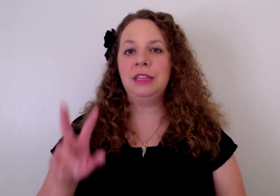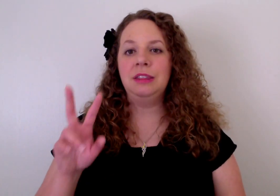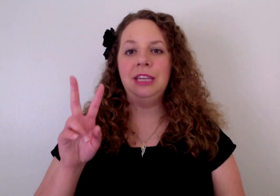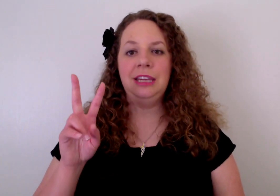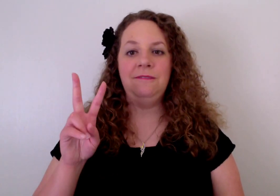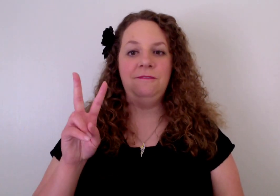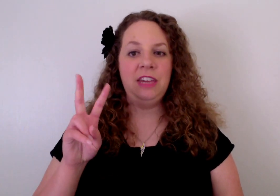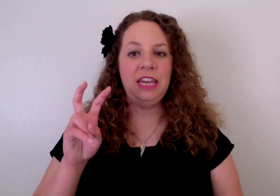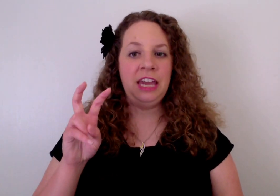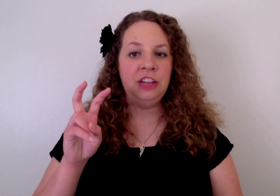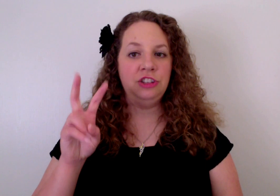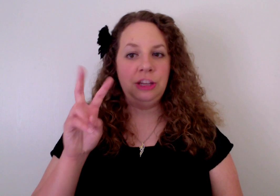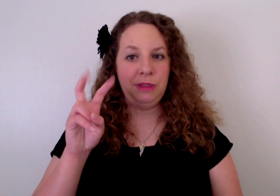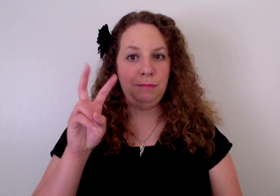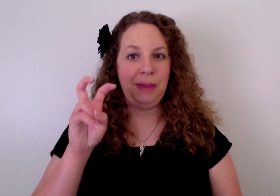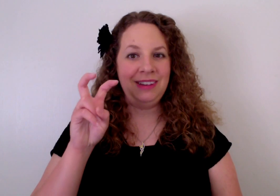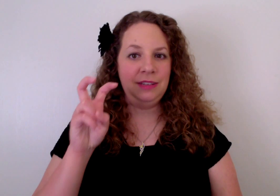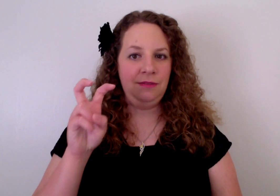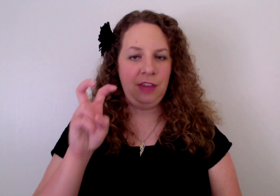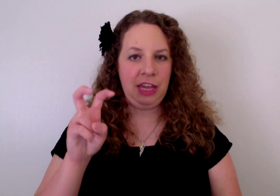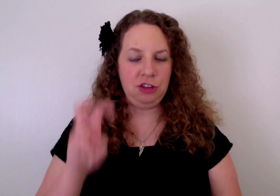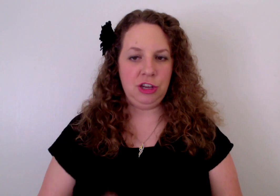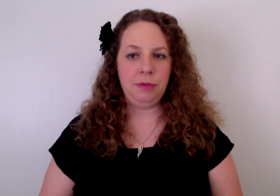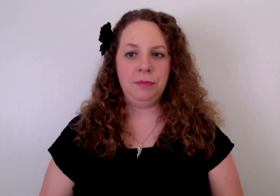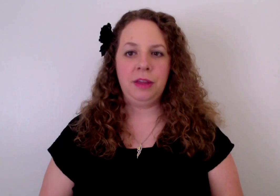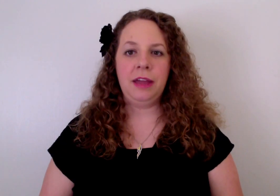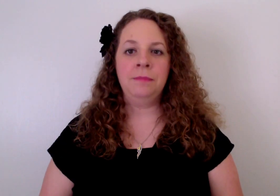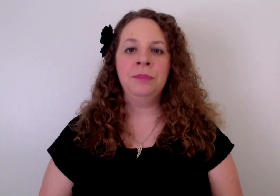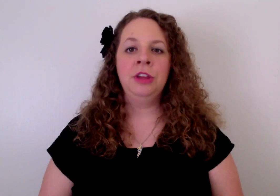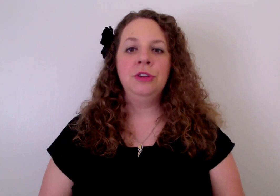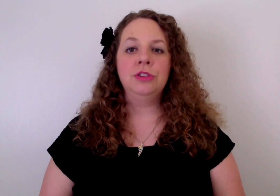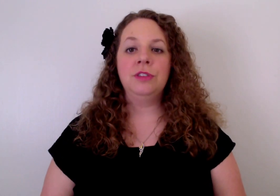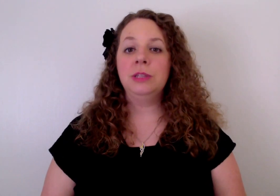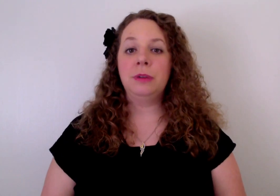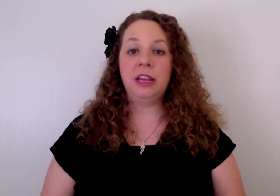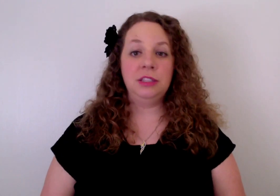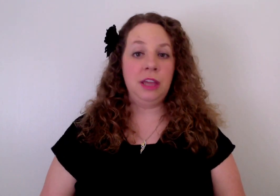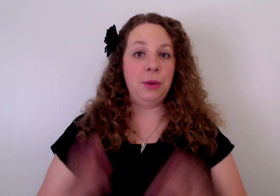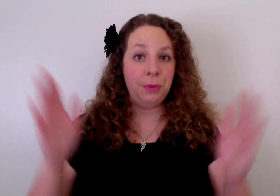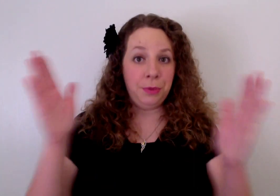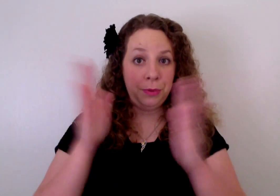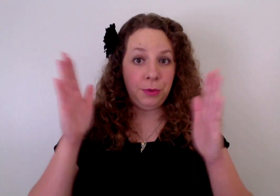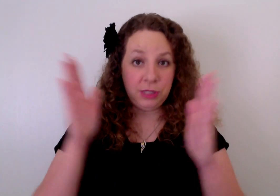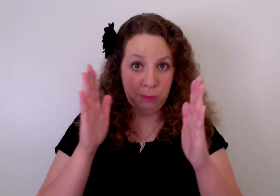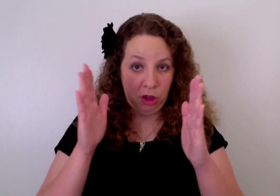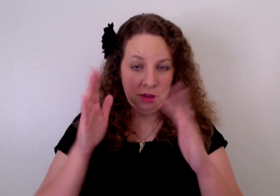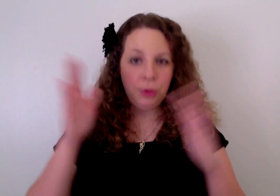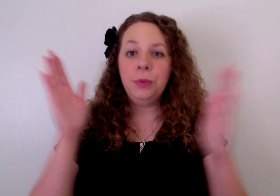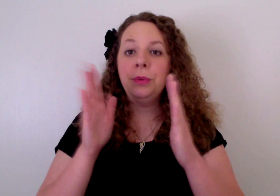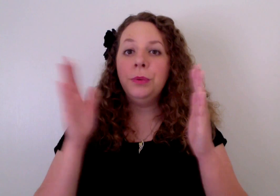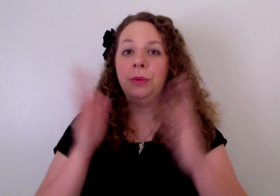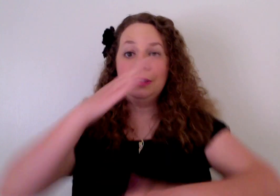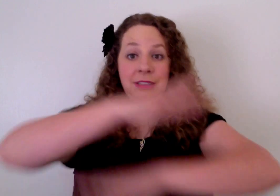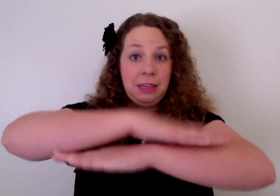the V handshape, the bent V handshape, okay? So for this one, I'd say small and